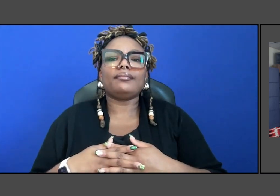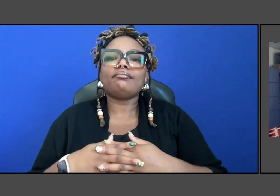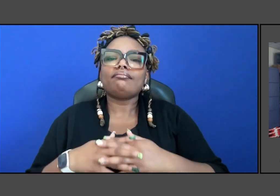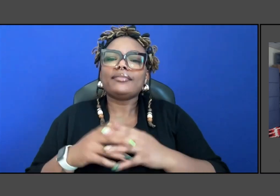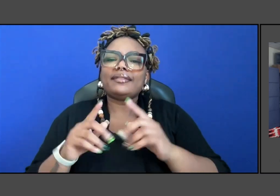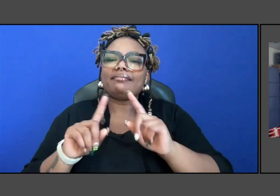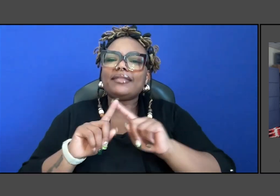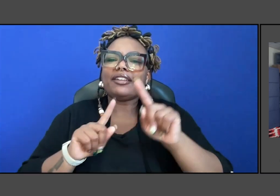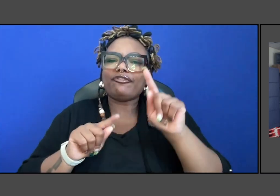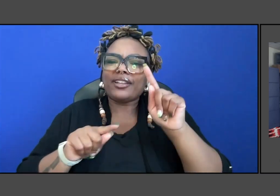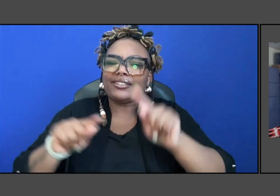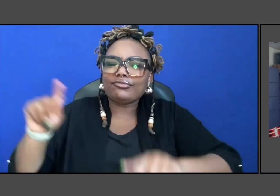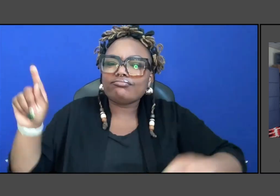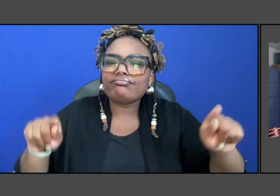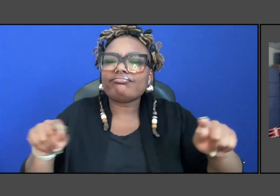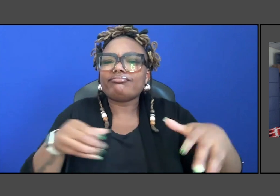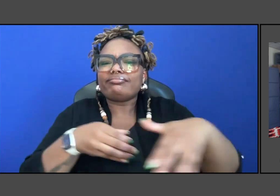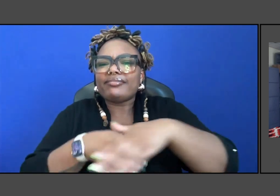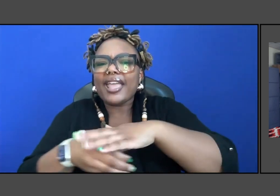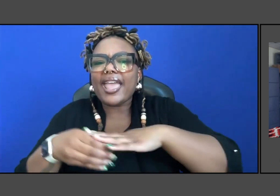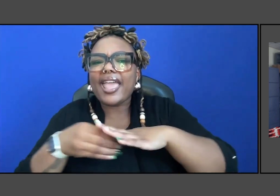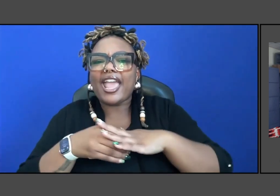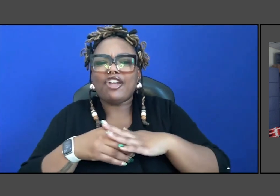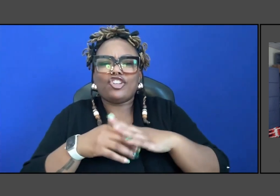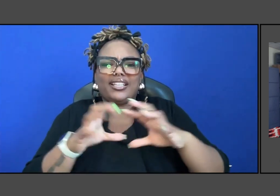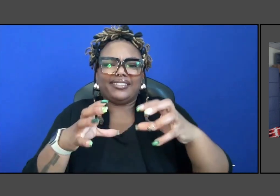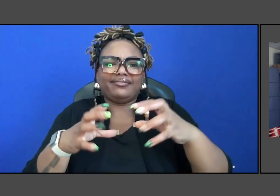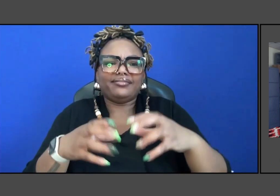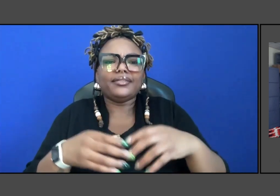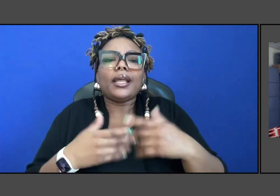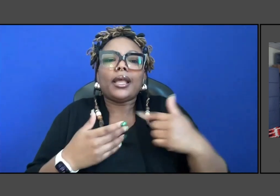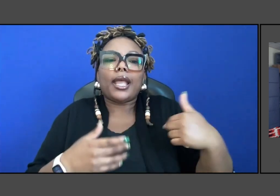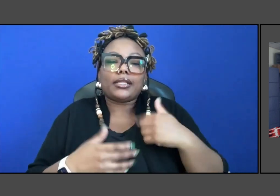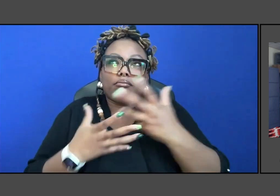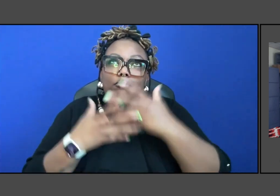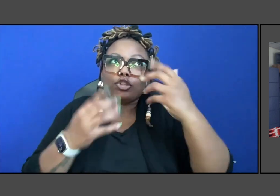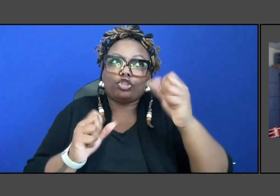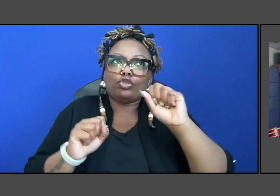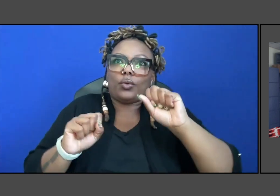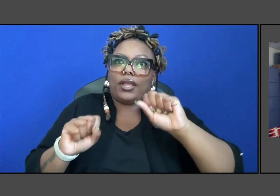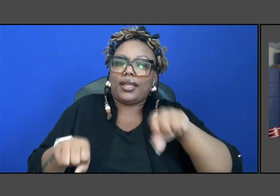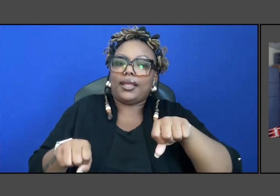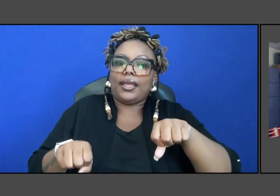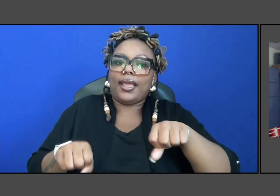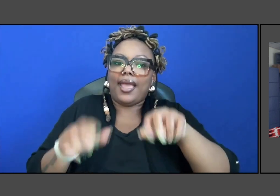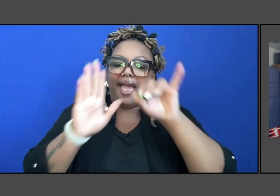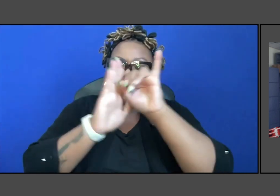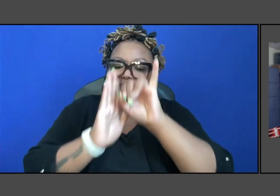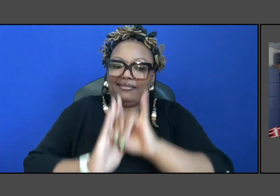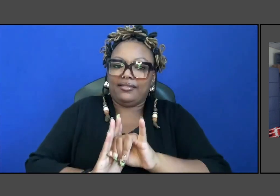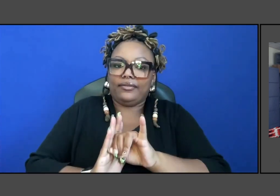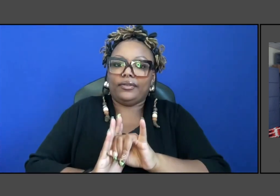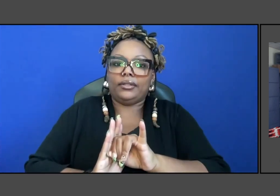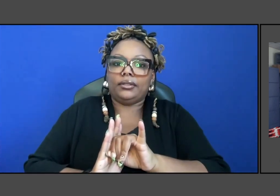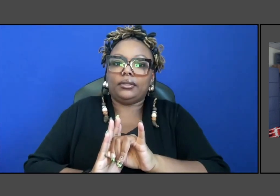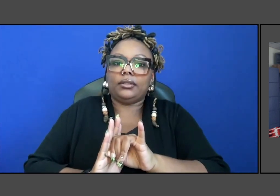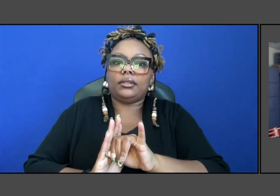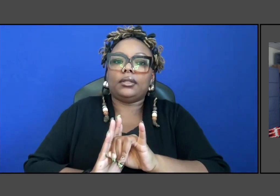territories as much as we can identify the